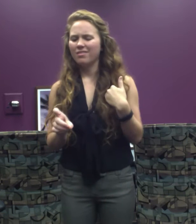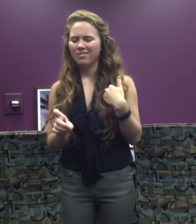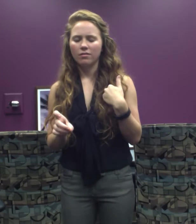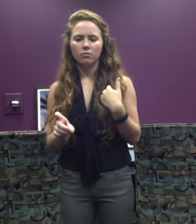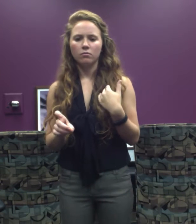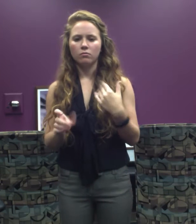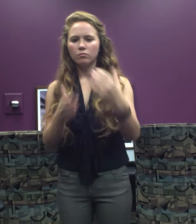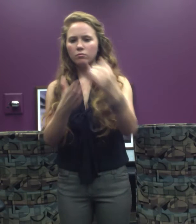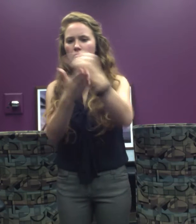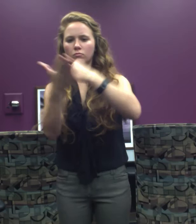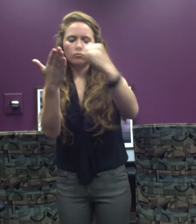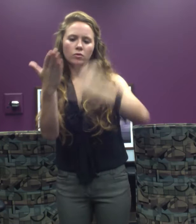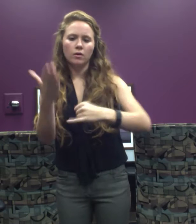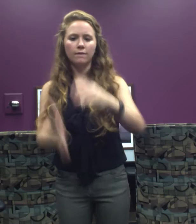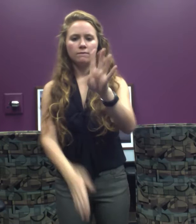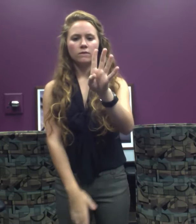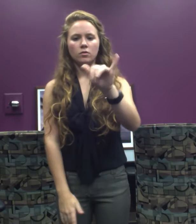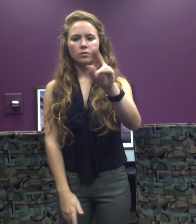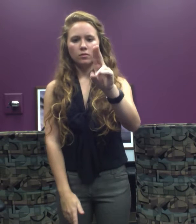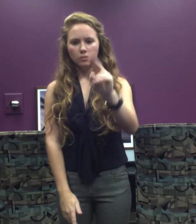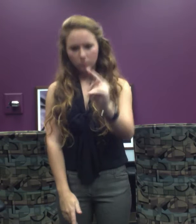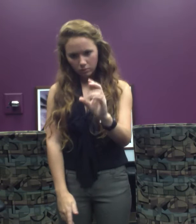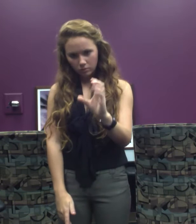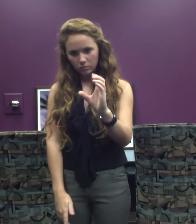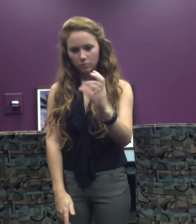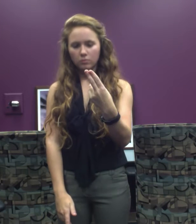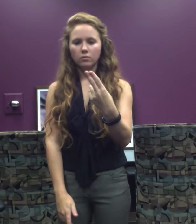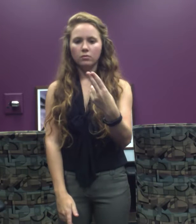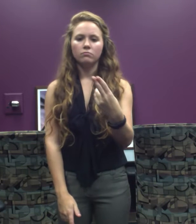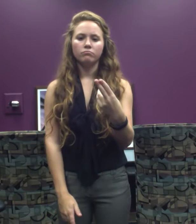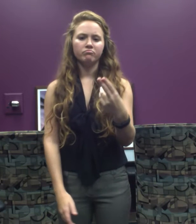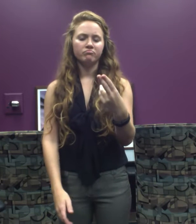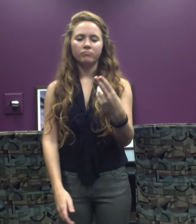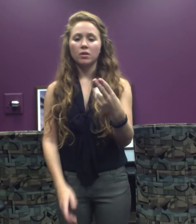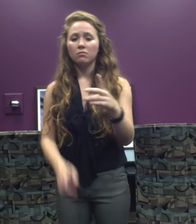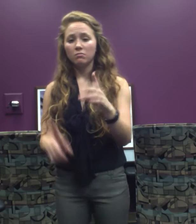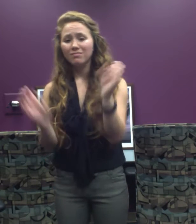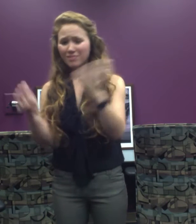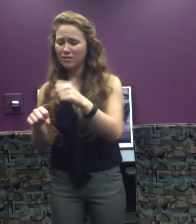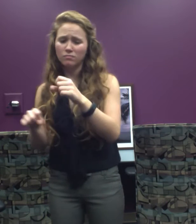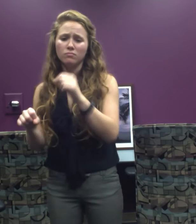Yes, you may if you'd like to. You can also draw 6 of them for me, or 8, or 12.